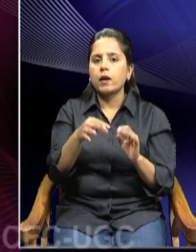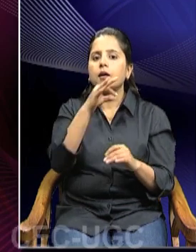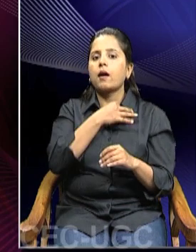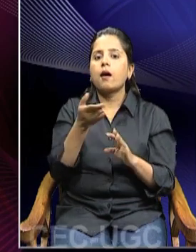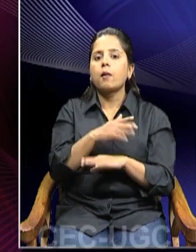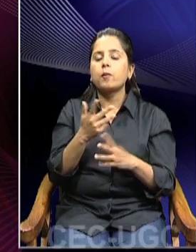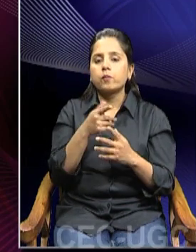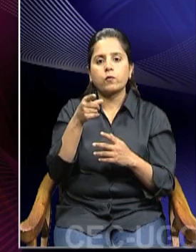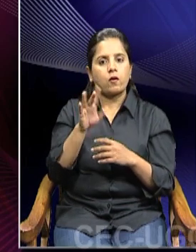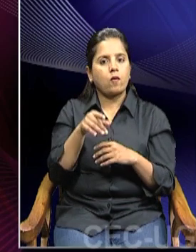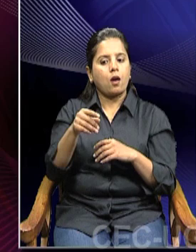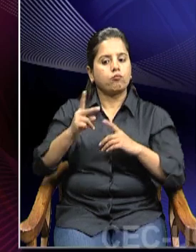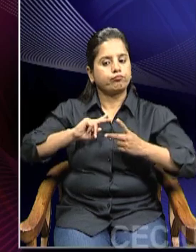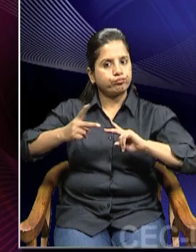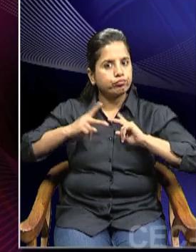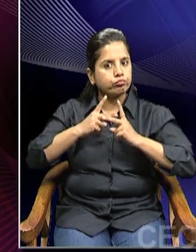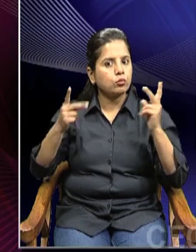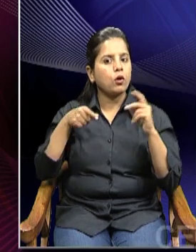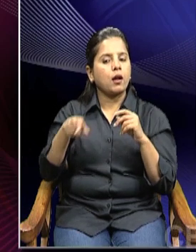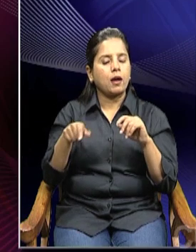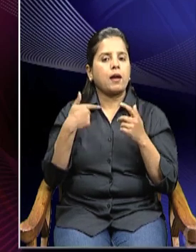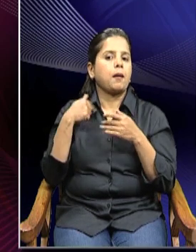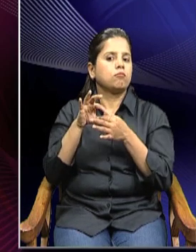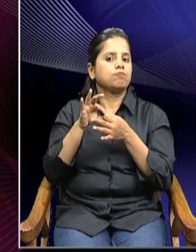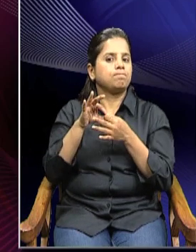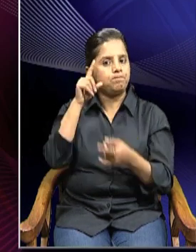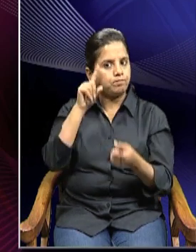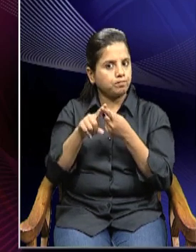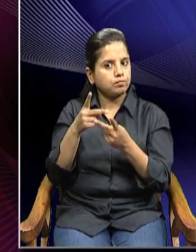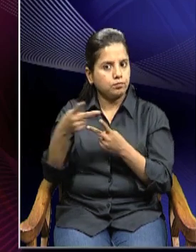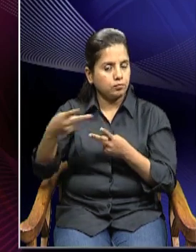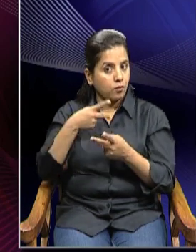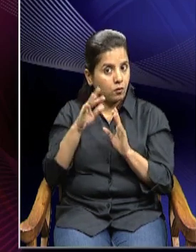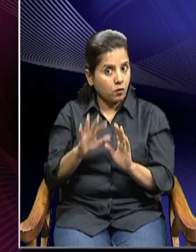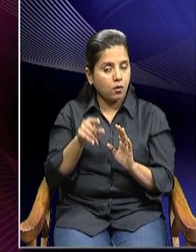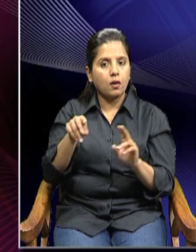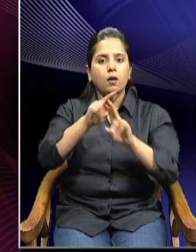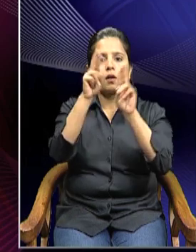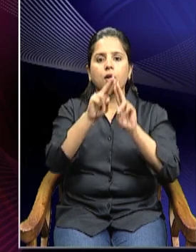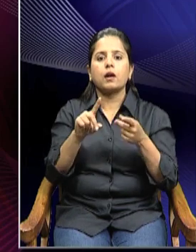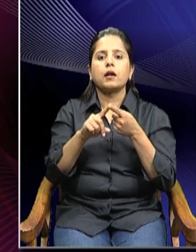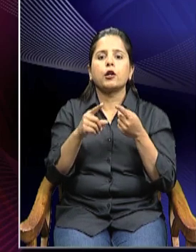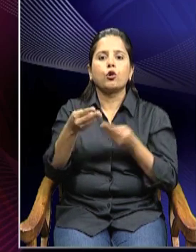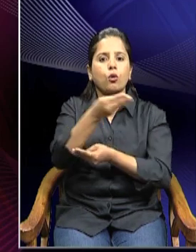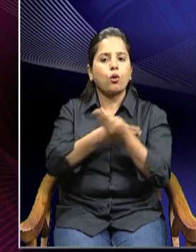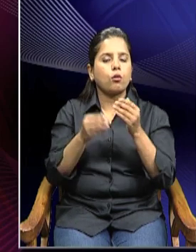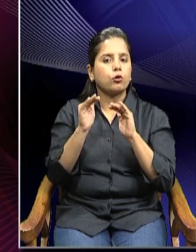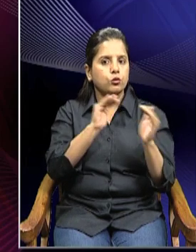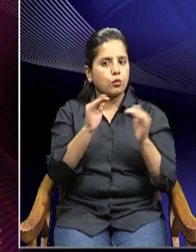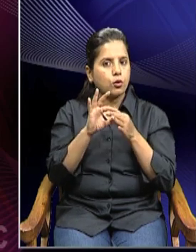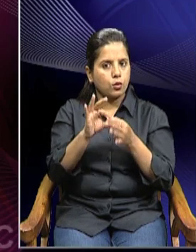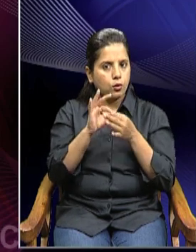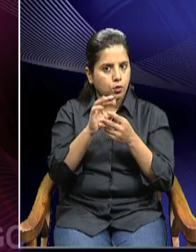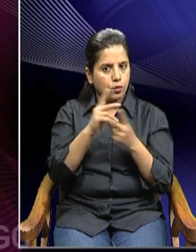by having reciprocal and mutual ties, and therefore international economic cooperation